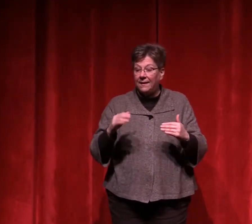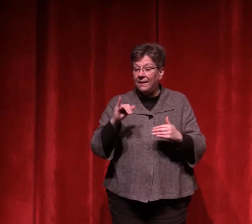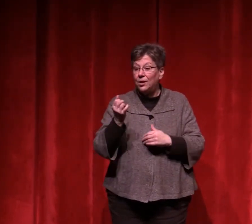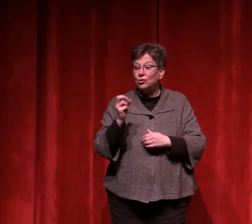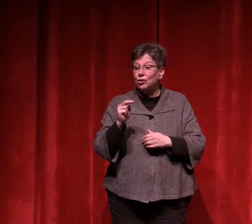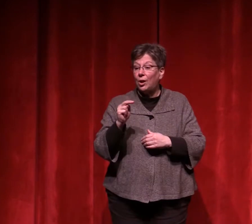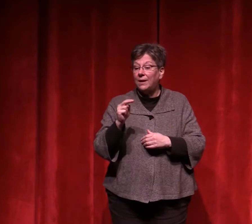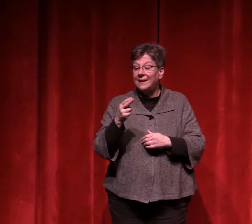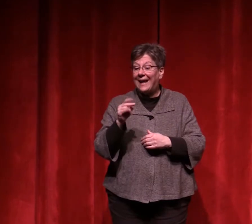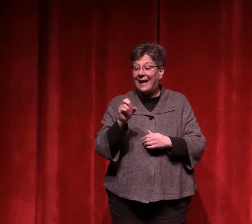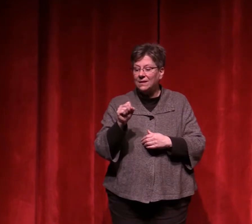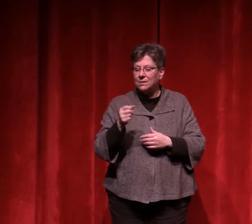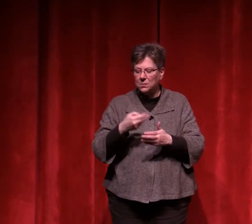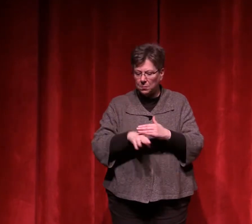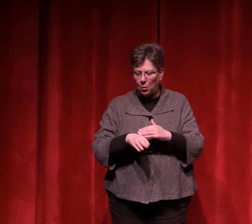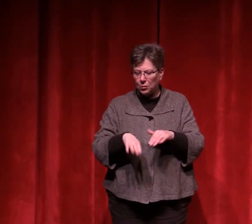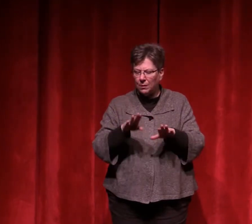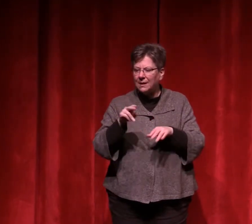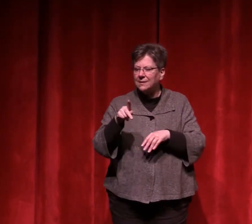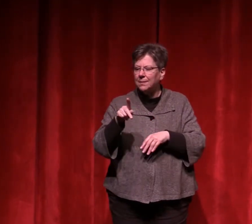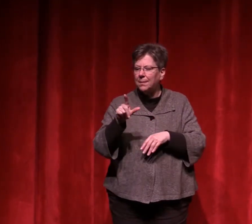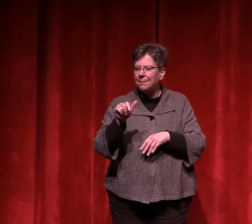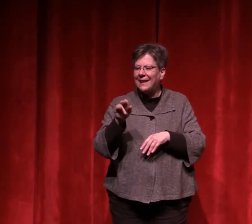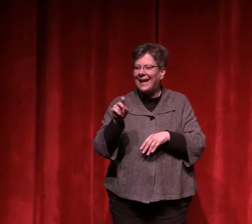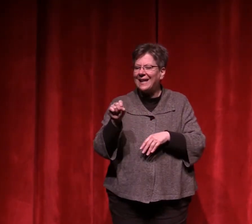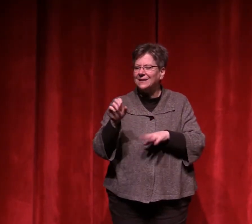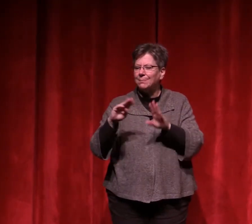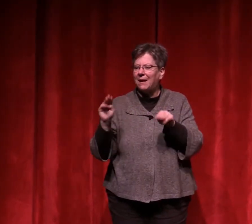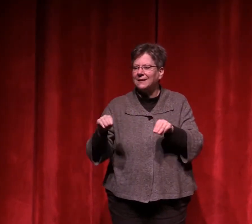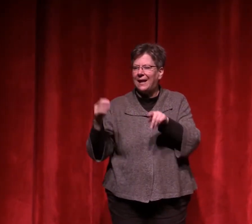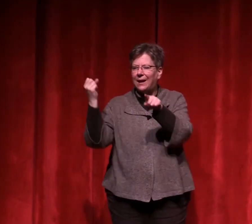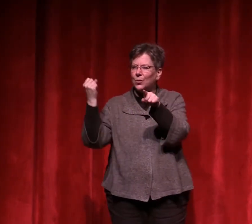John Haynes was born and raised in Plains, Montana.